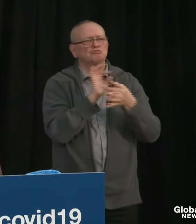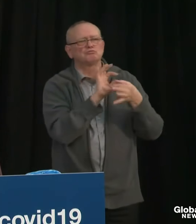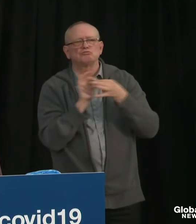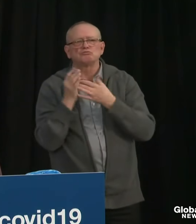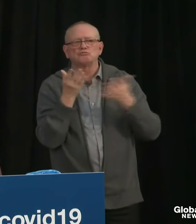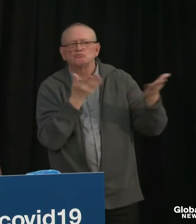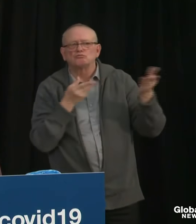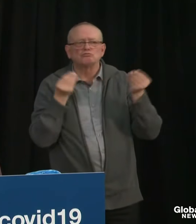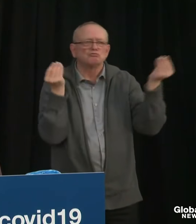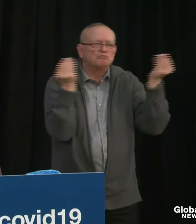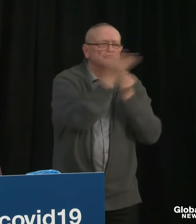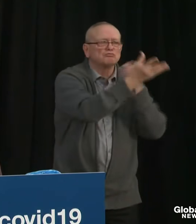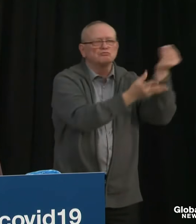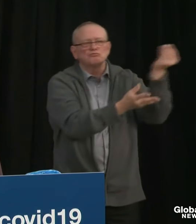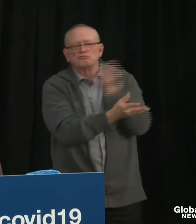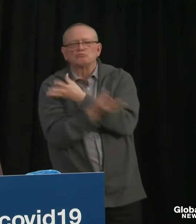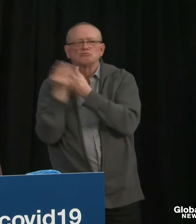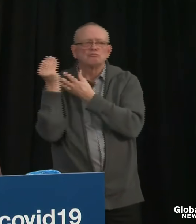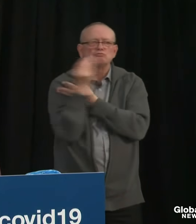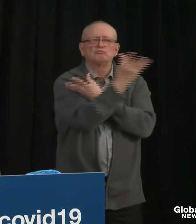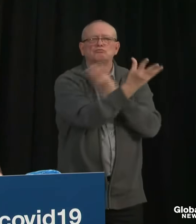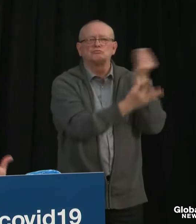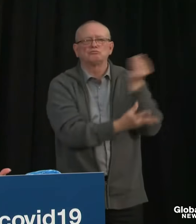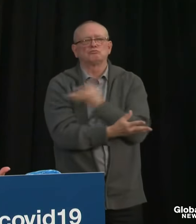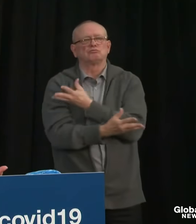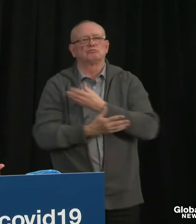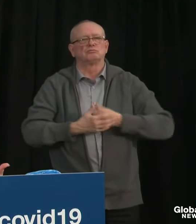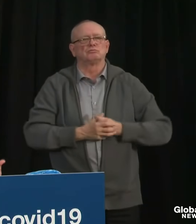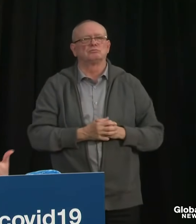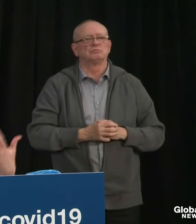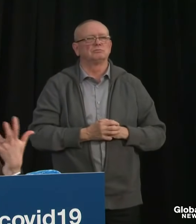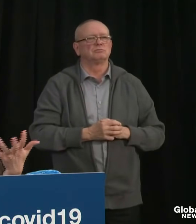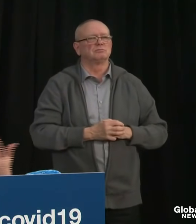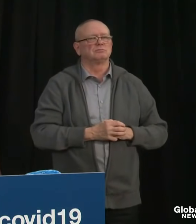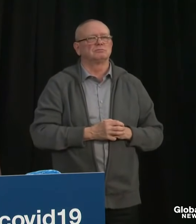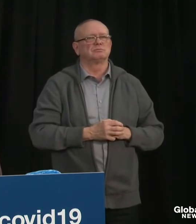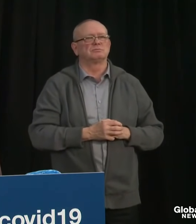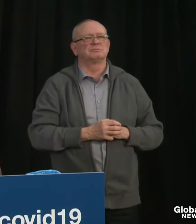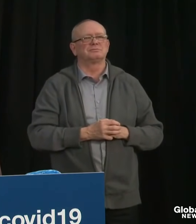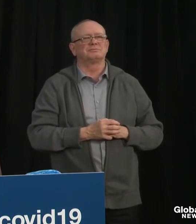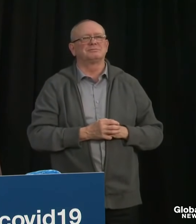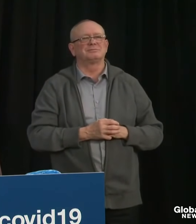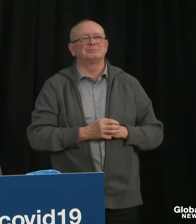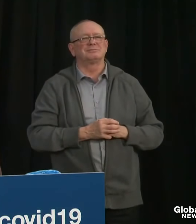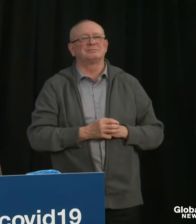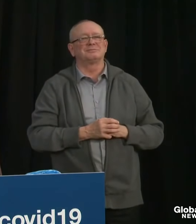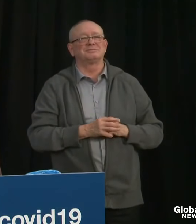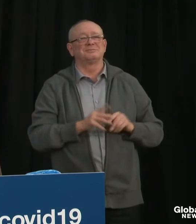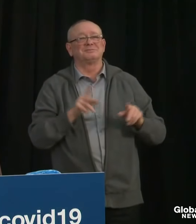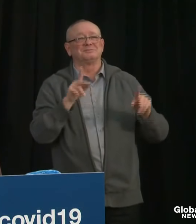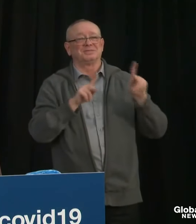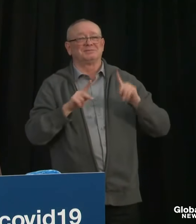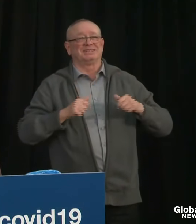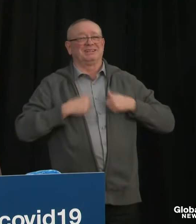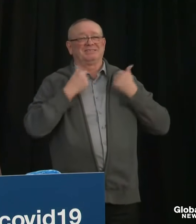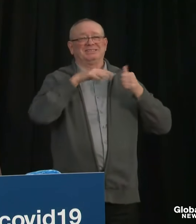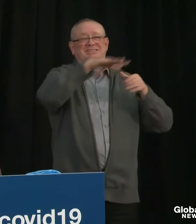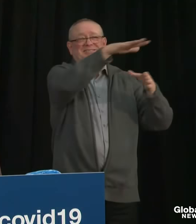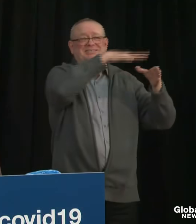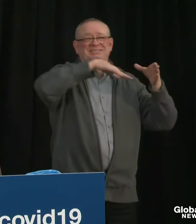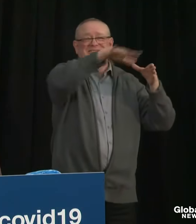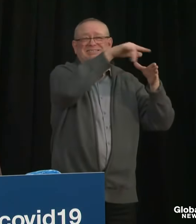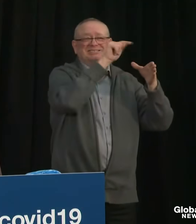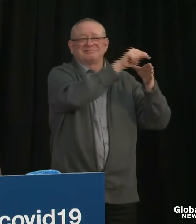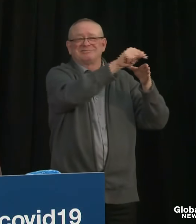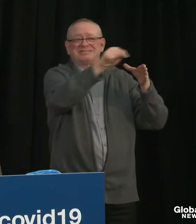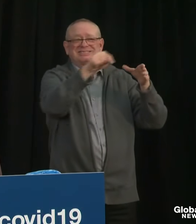have widespread community transmission, the likelihood of an introduction goes up, and it becomes more challenging to keep the virus out